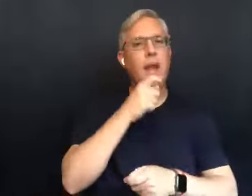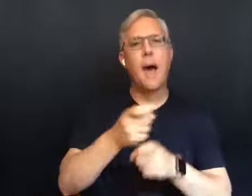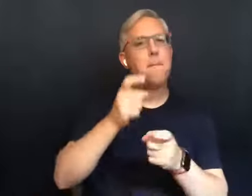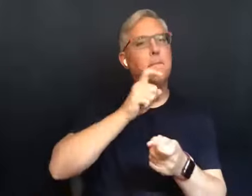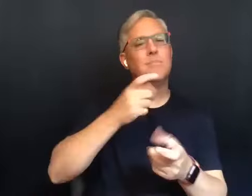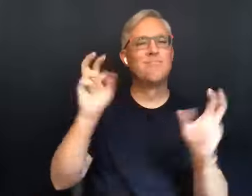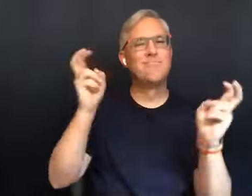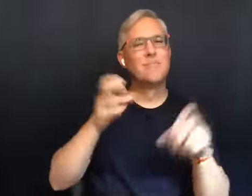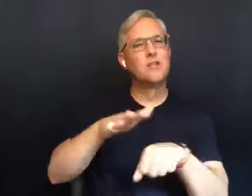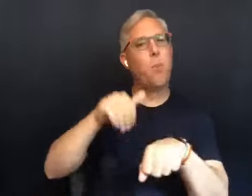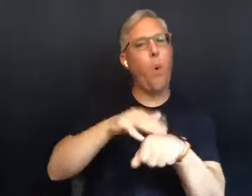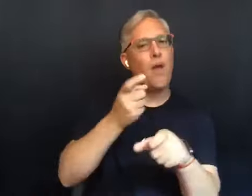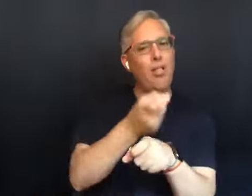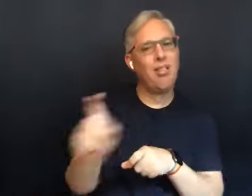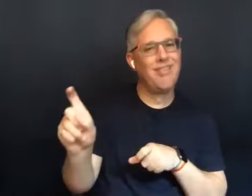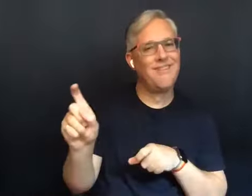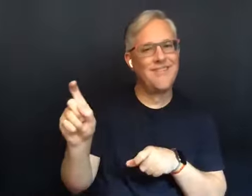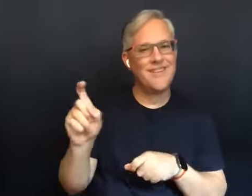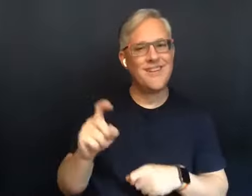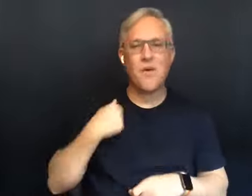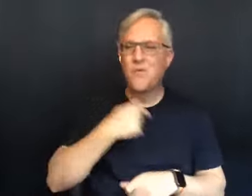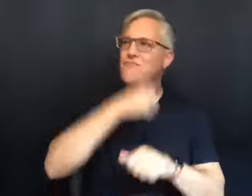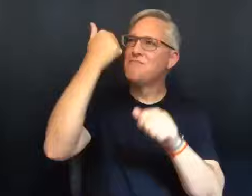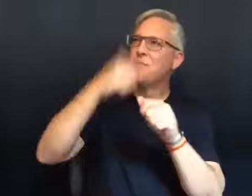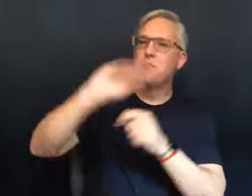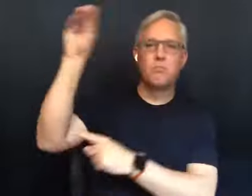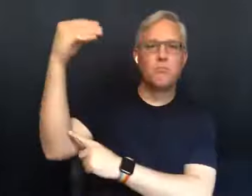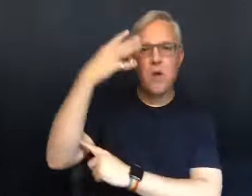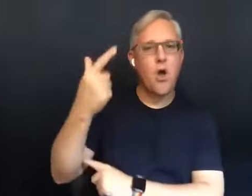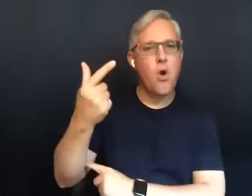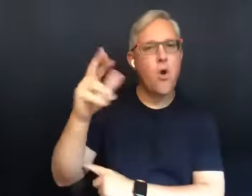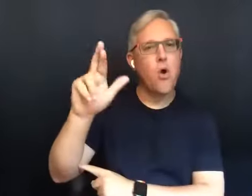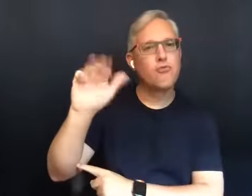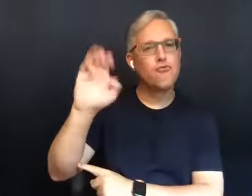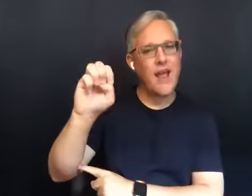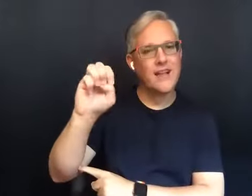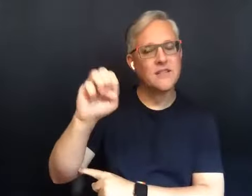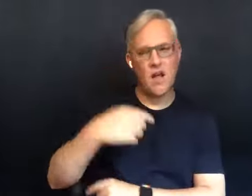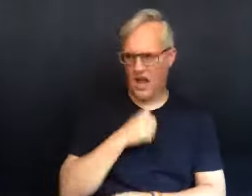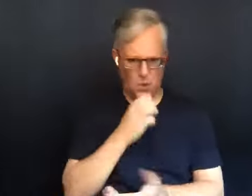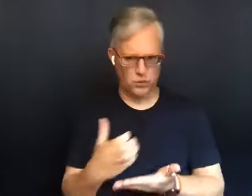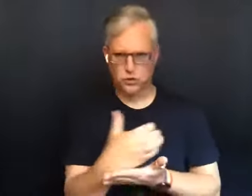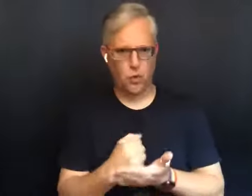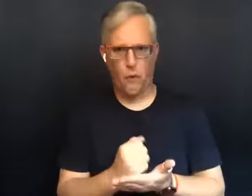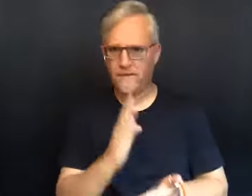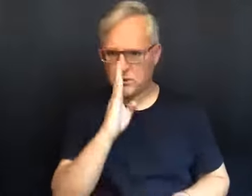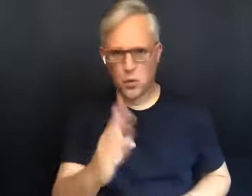it's so that our great blessings might not spoil us. It's so that we remember